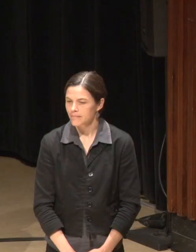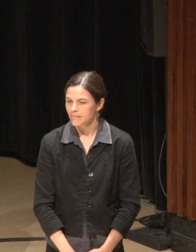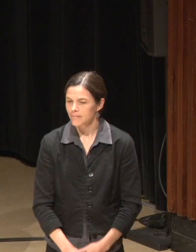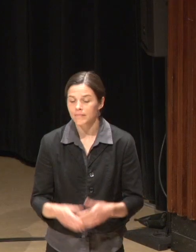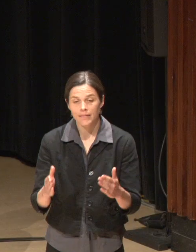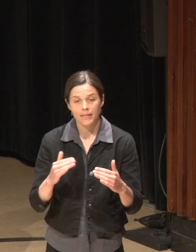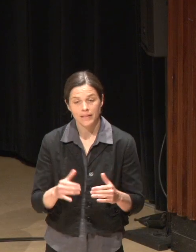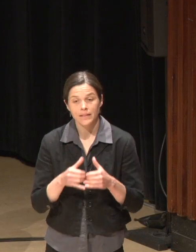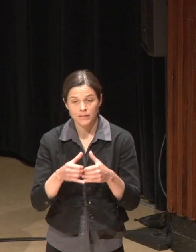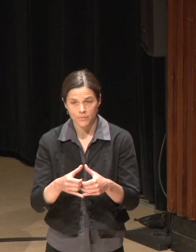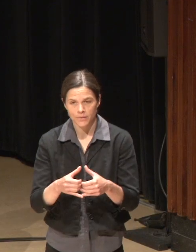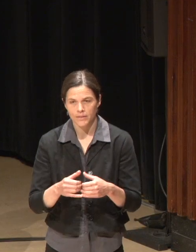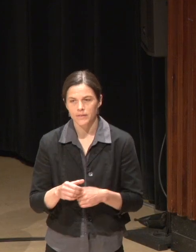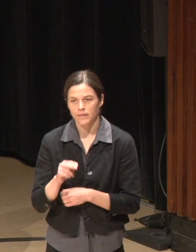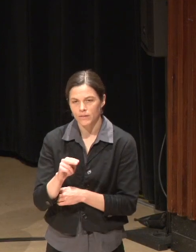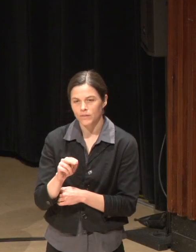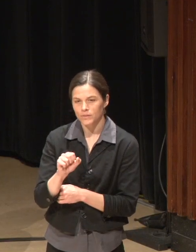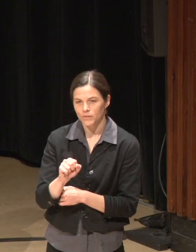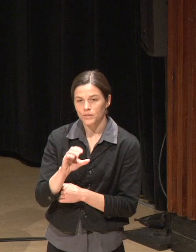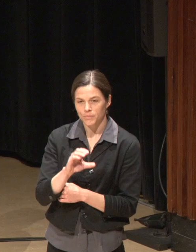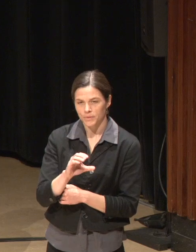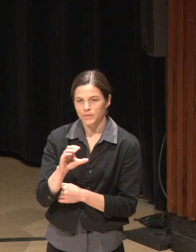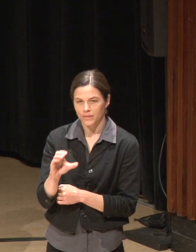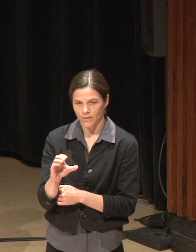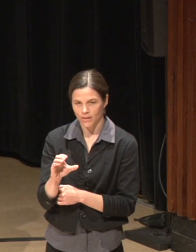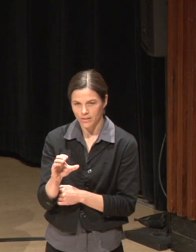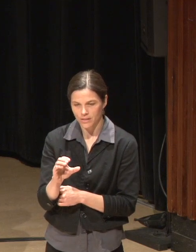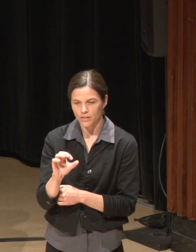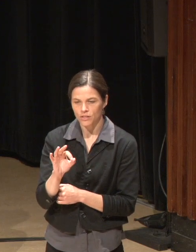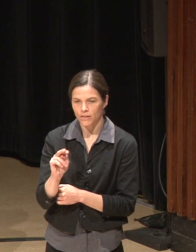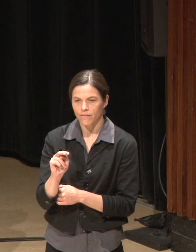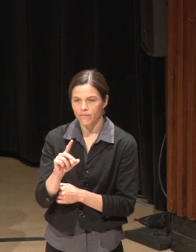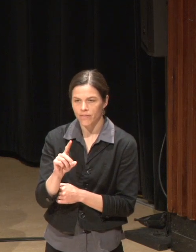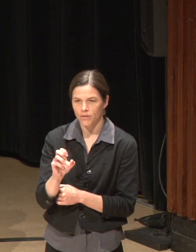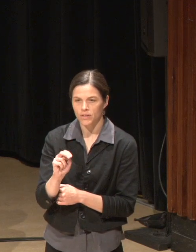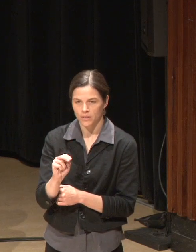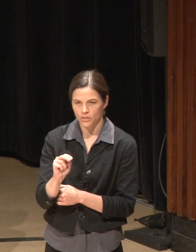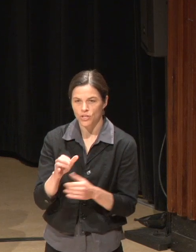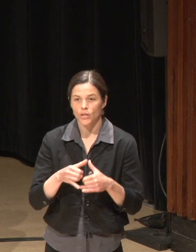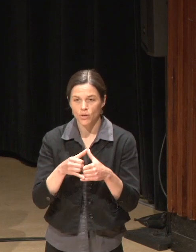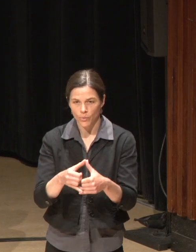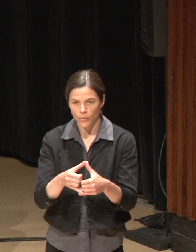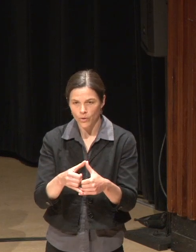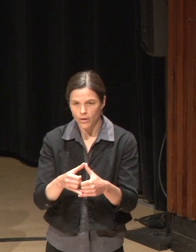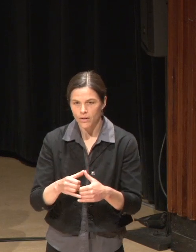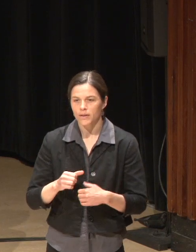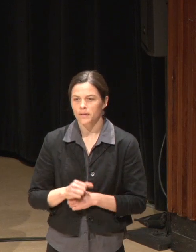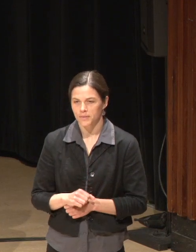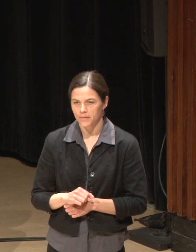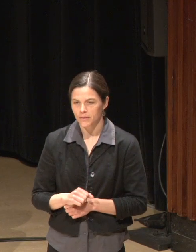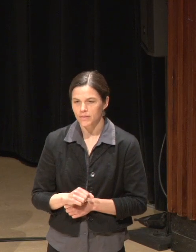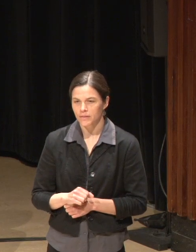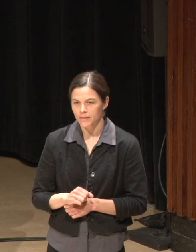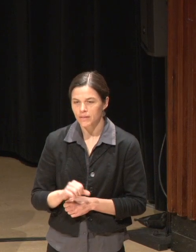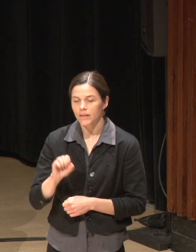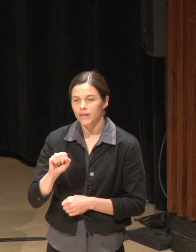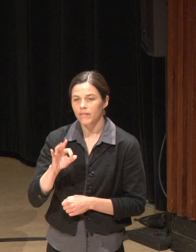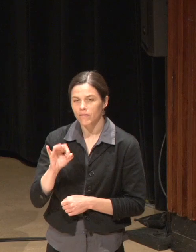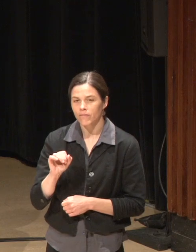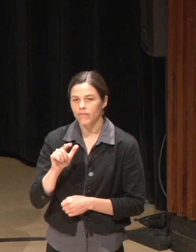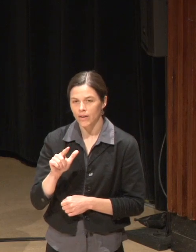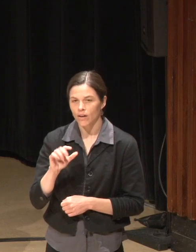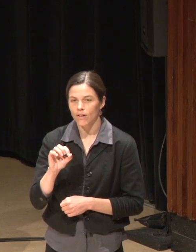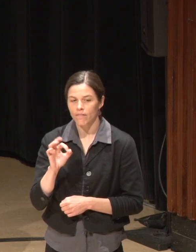The next award is the Nova Scotia Community College Foundation Award. It is presented by Carol Fox, Executive Director,